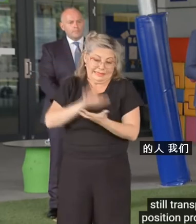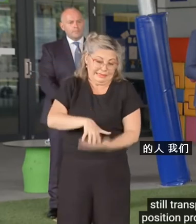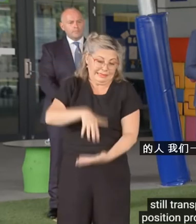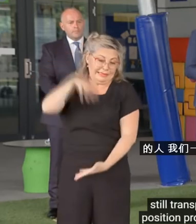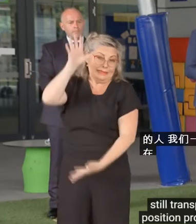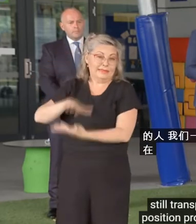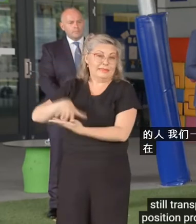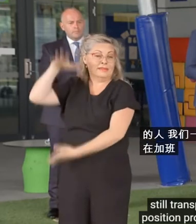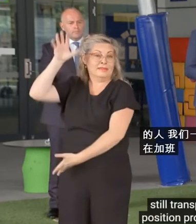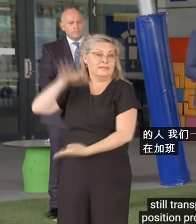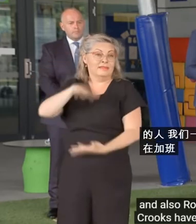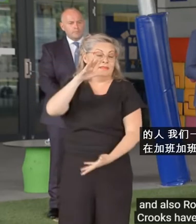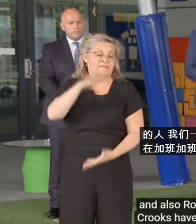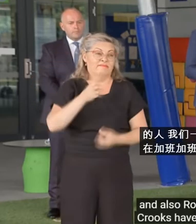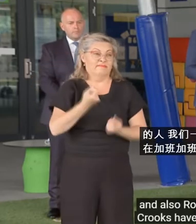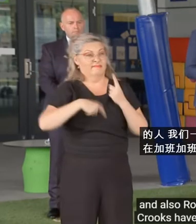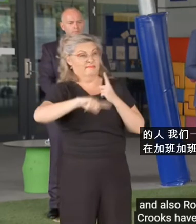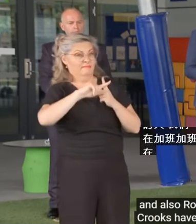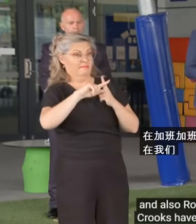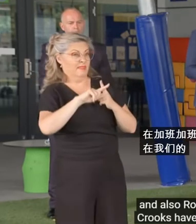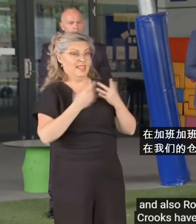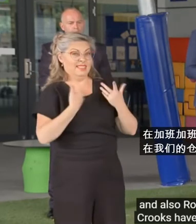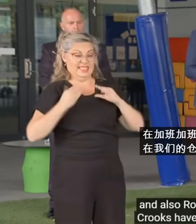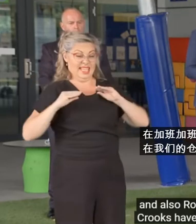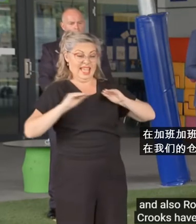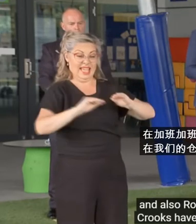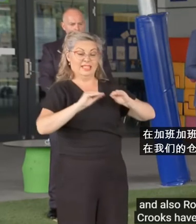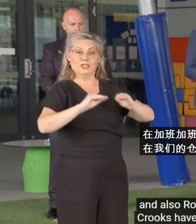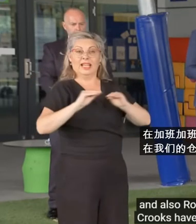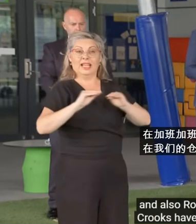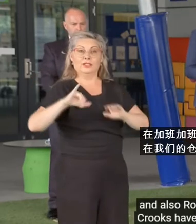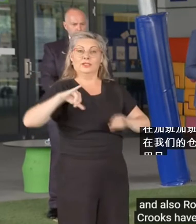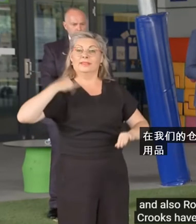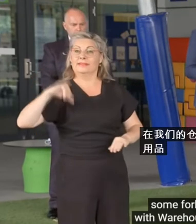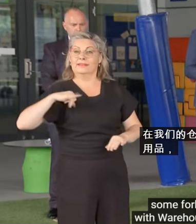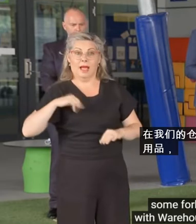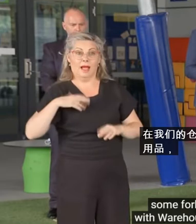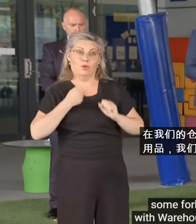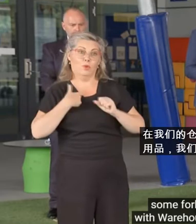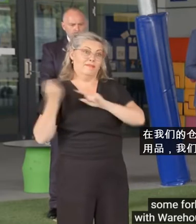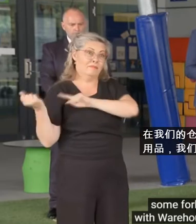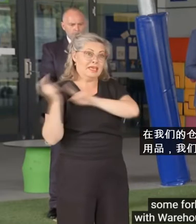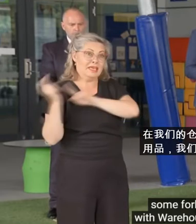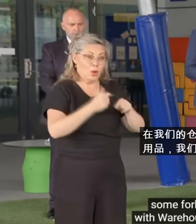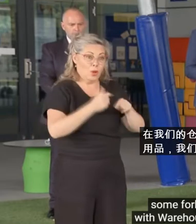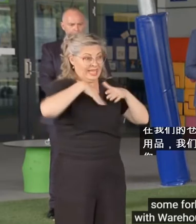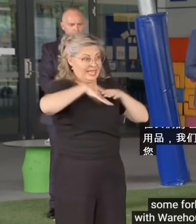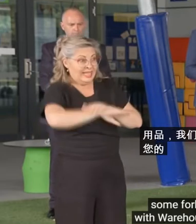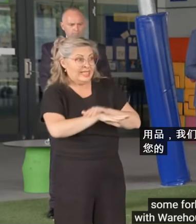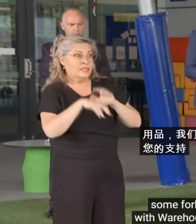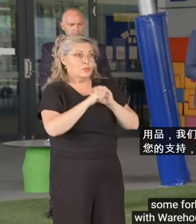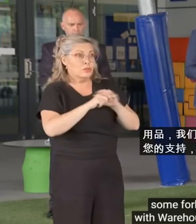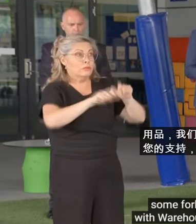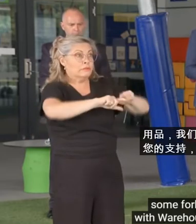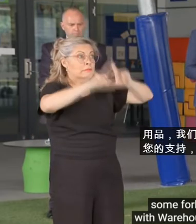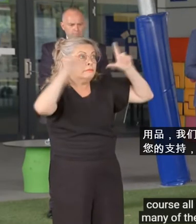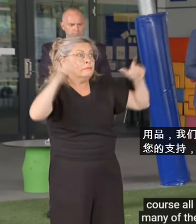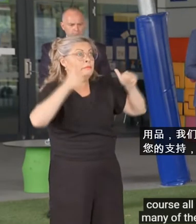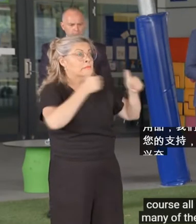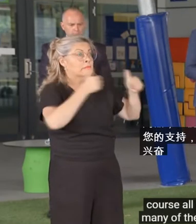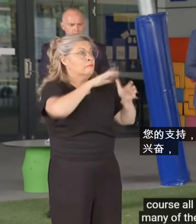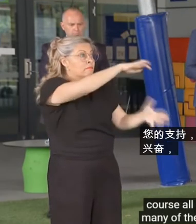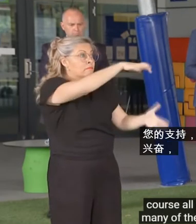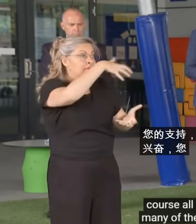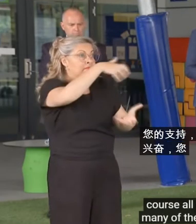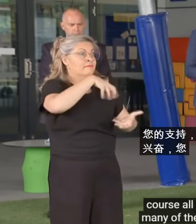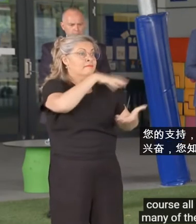staff. Many of them have been taking extra shifts to work around the clock at our warehouse to get these supplies out. We're very grateful for your support, and we're